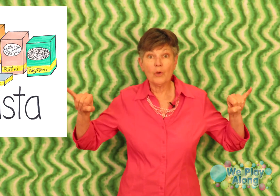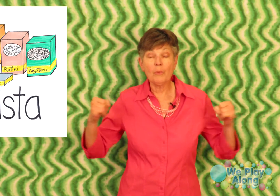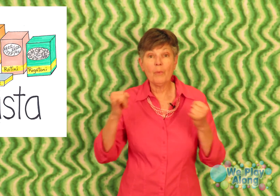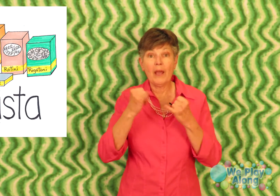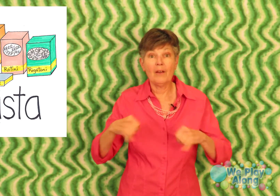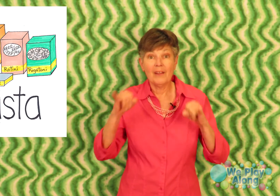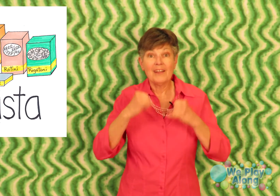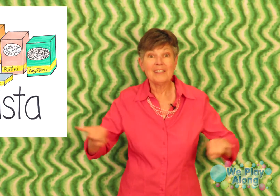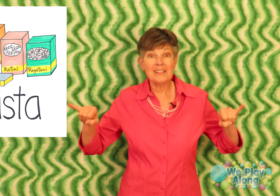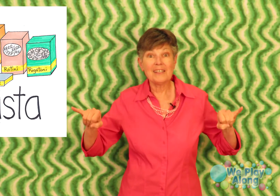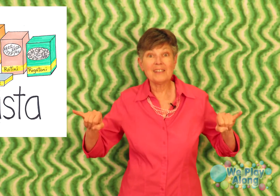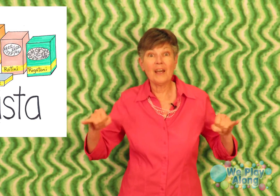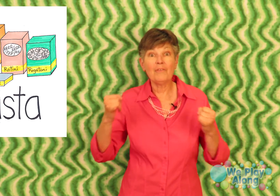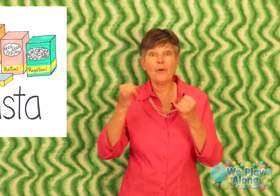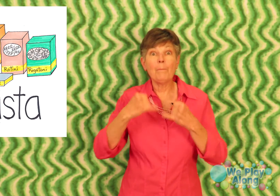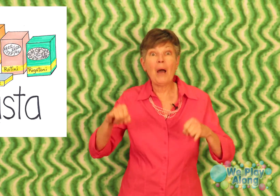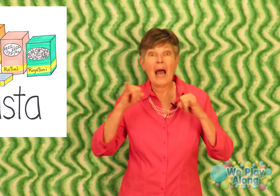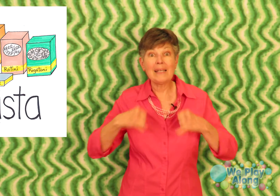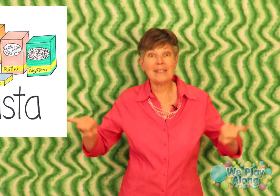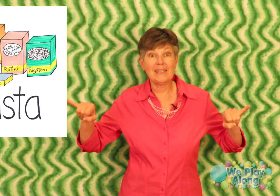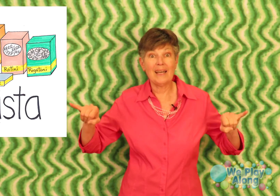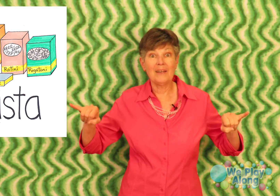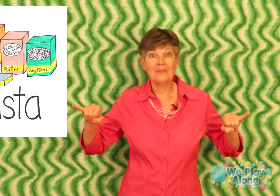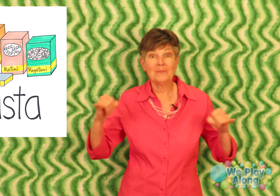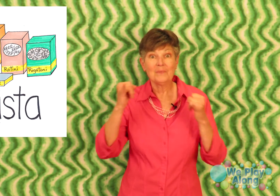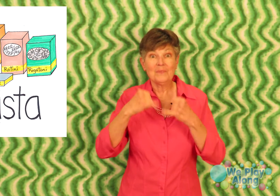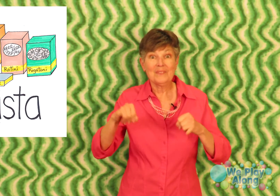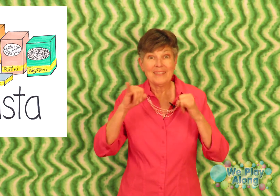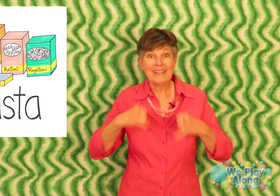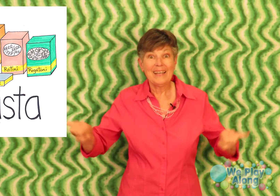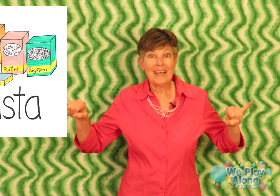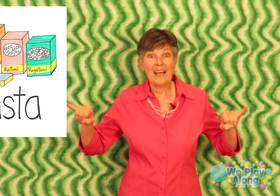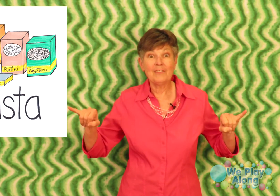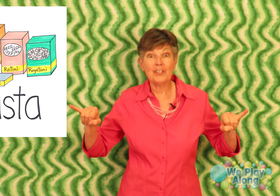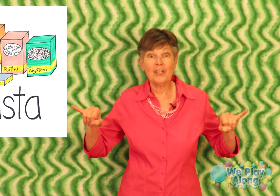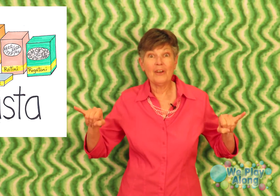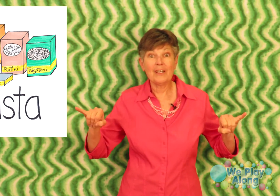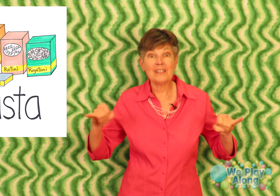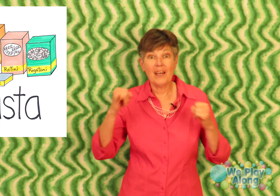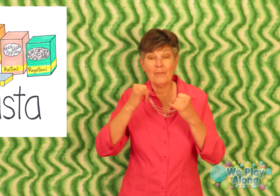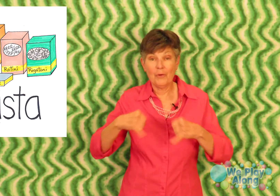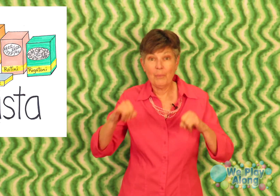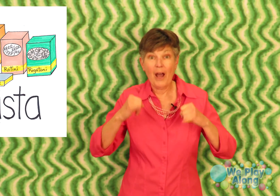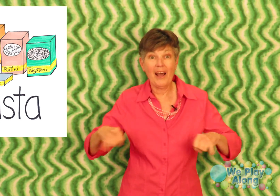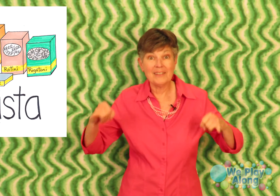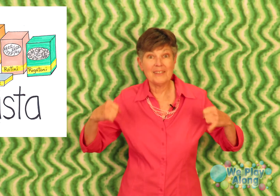them around. This is a sign for pasta. Kind of generic sign for pasta.